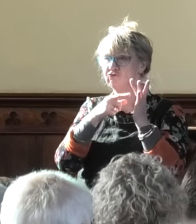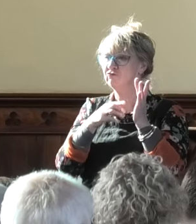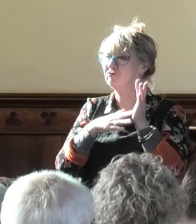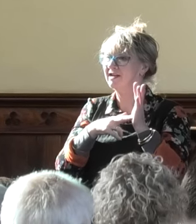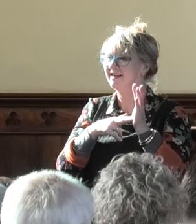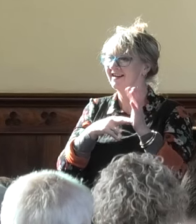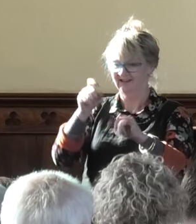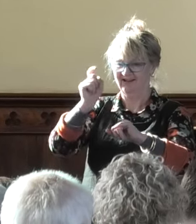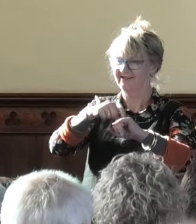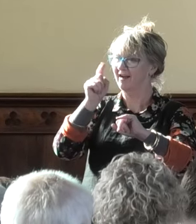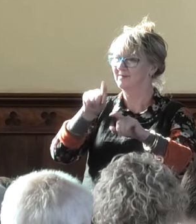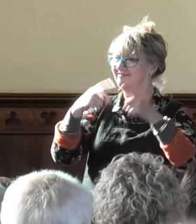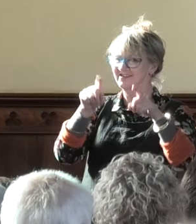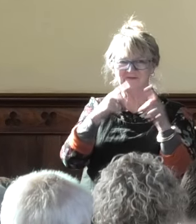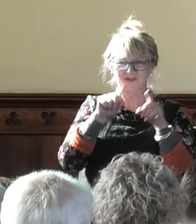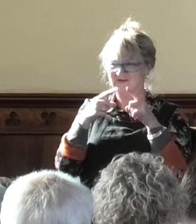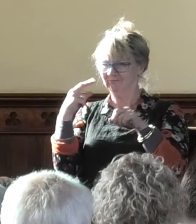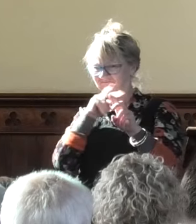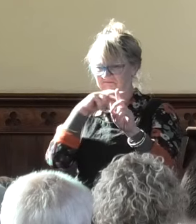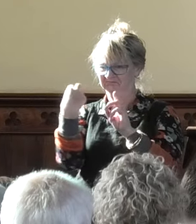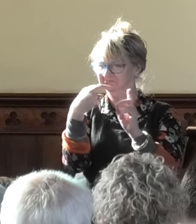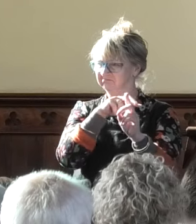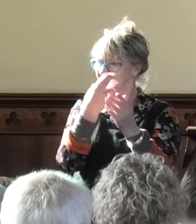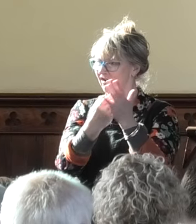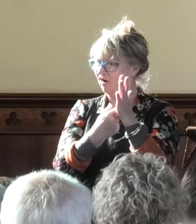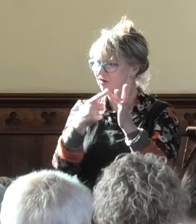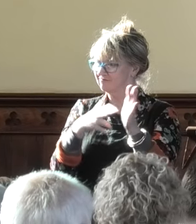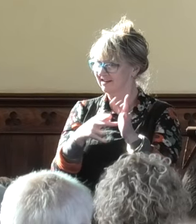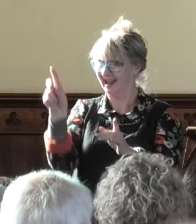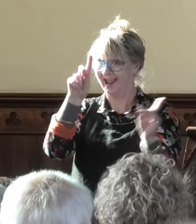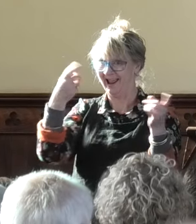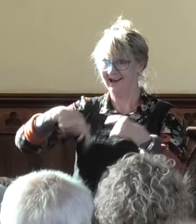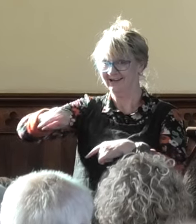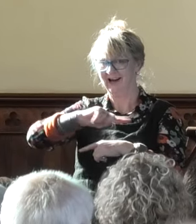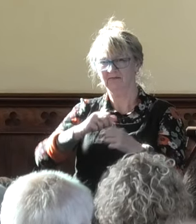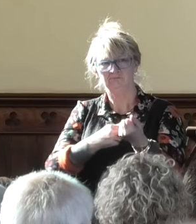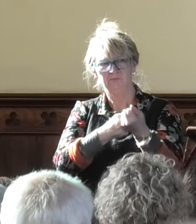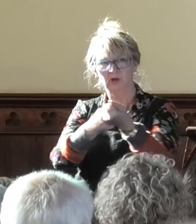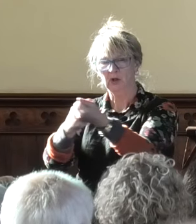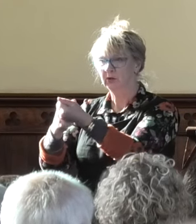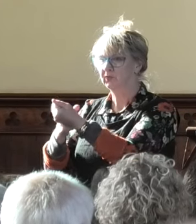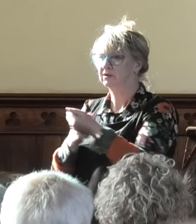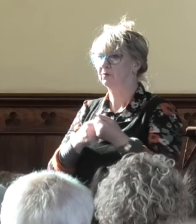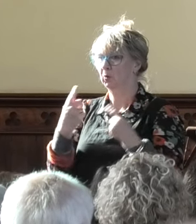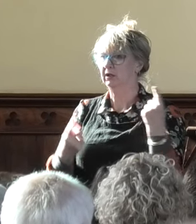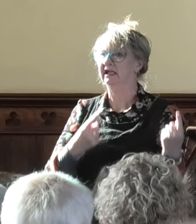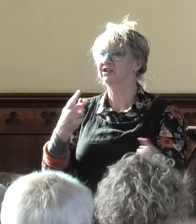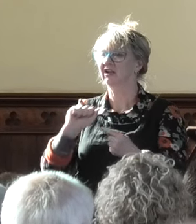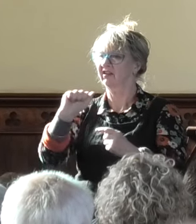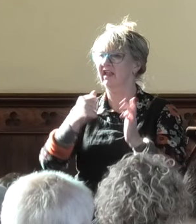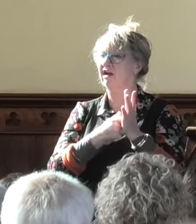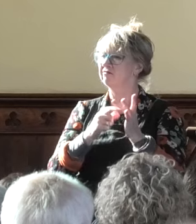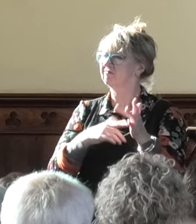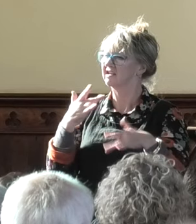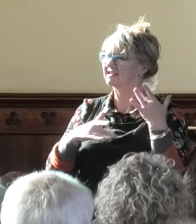of facets, each of us knew her differently. And we gather today to comfort one another in the reality that her life on